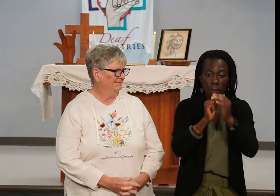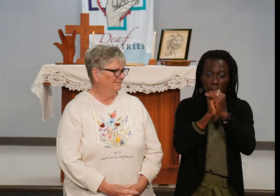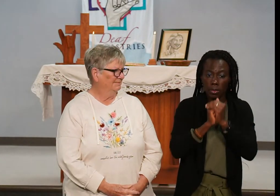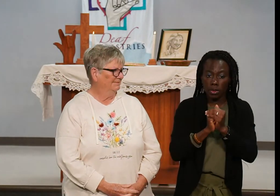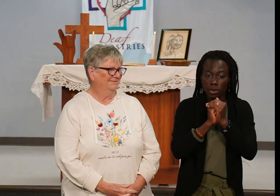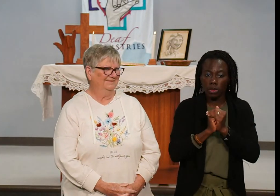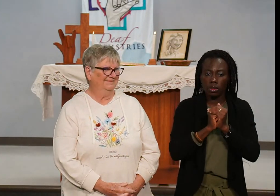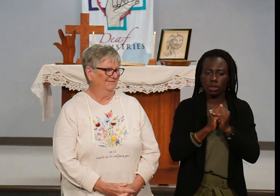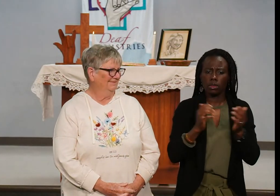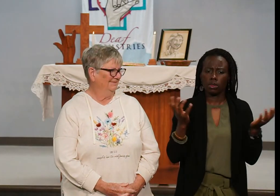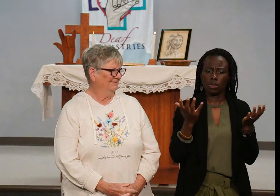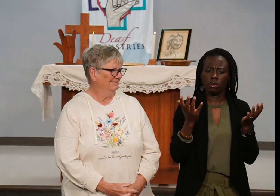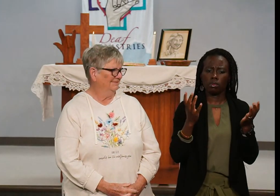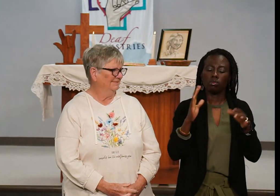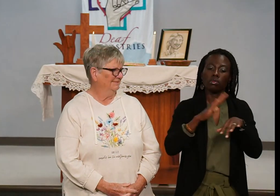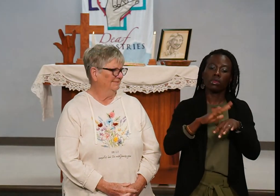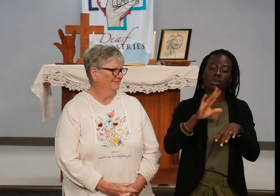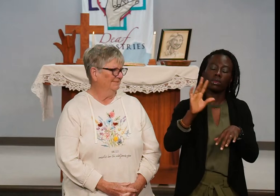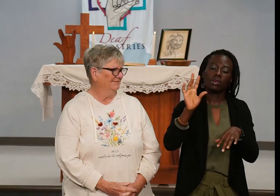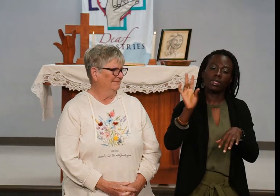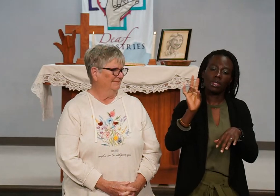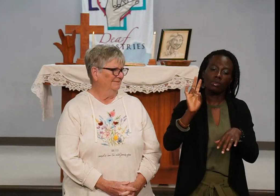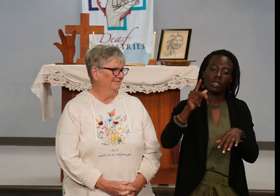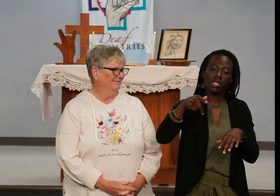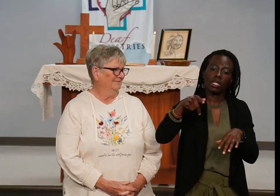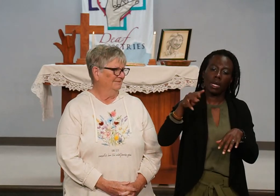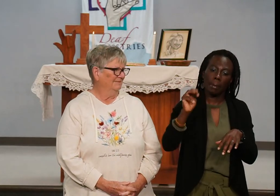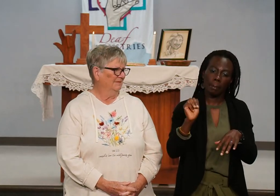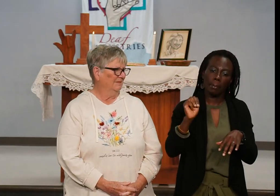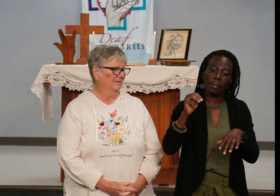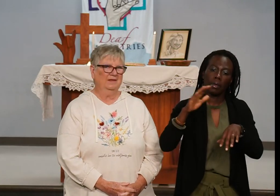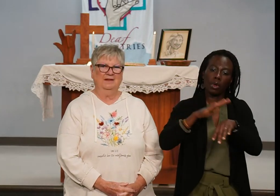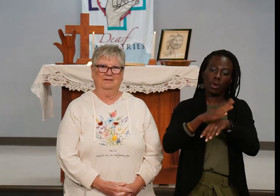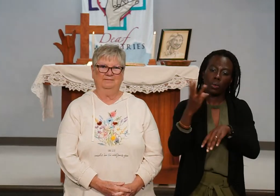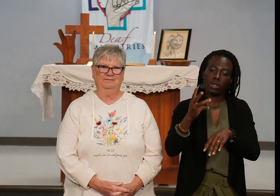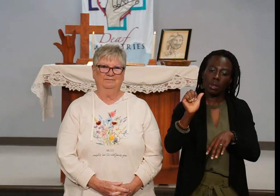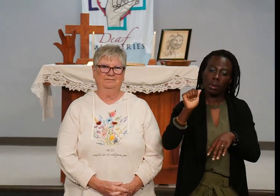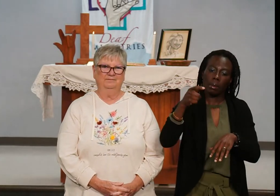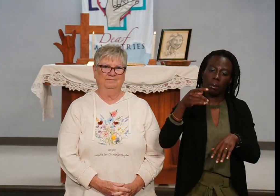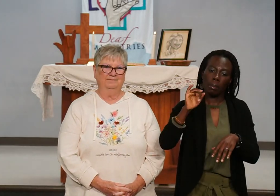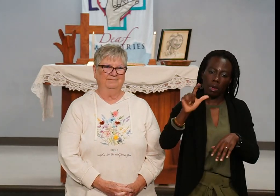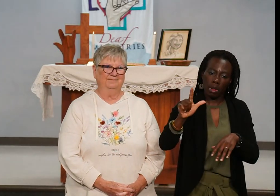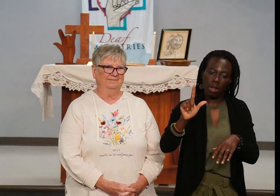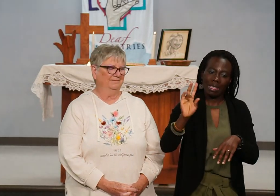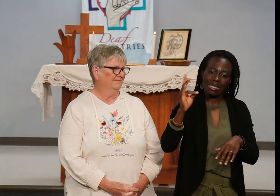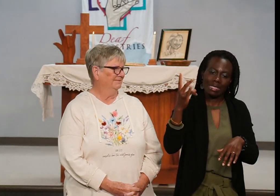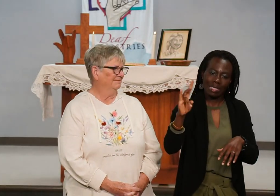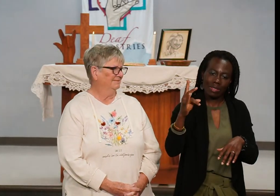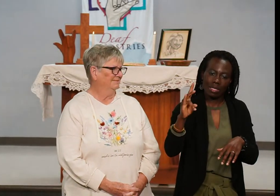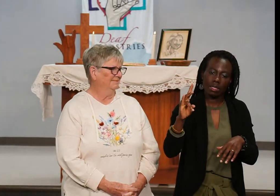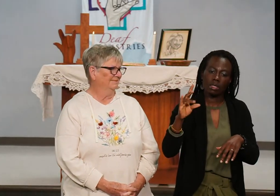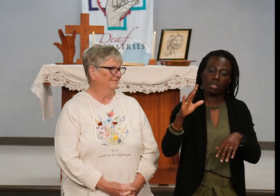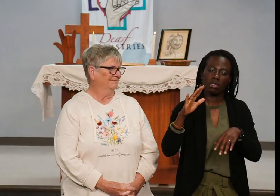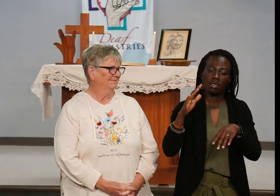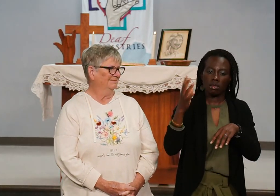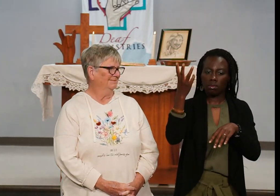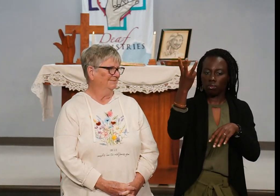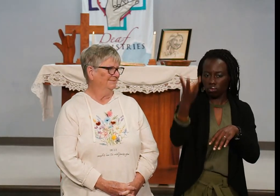We have a deaf prayer chat at 7 p.m. on Wednesday, April